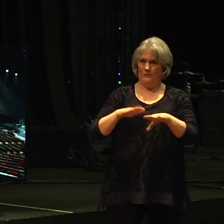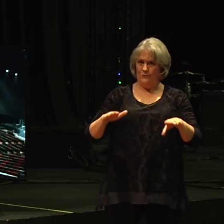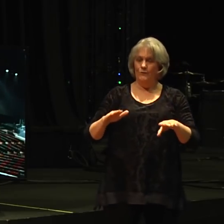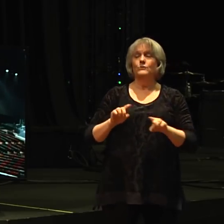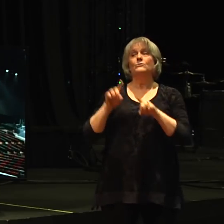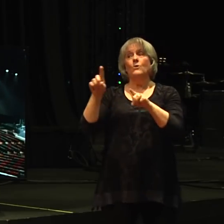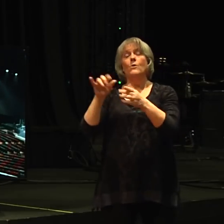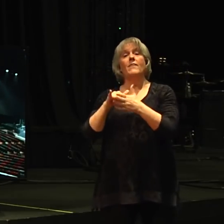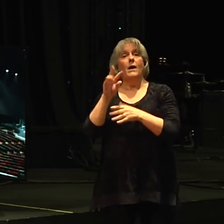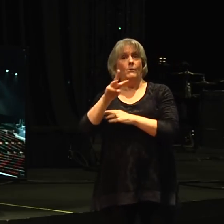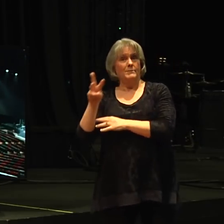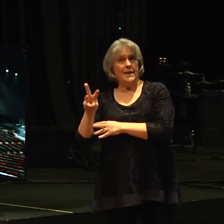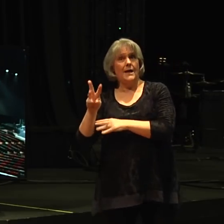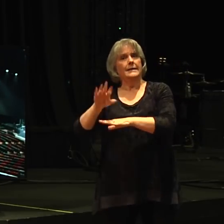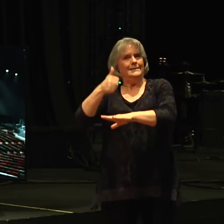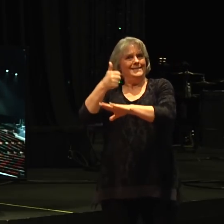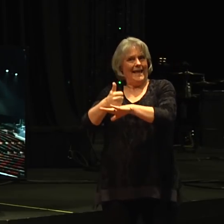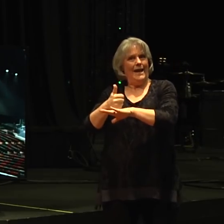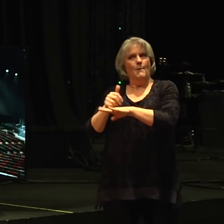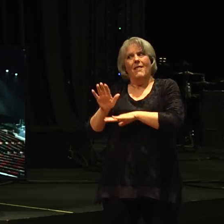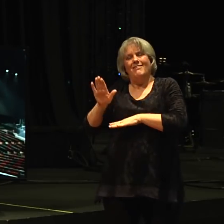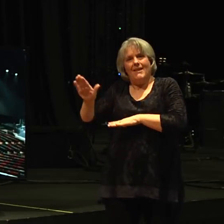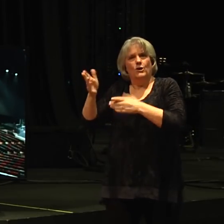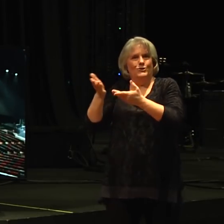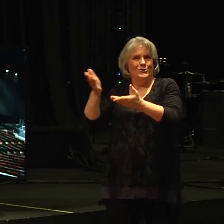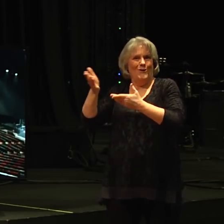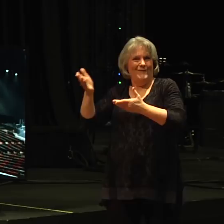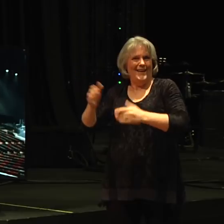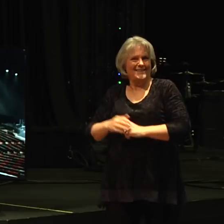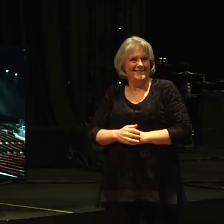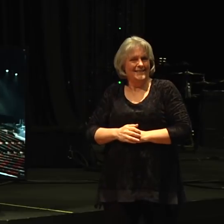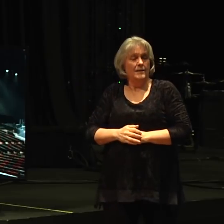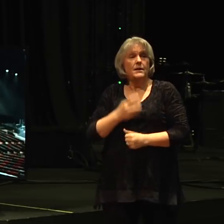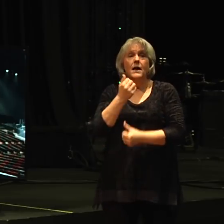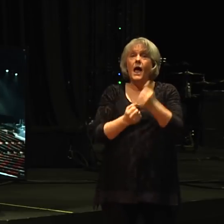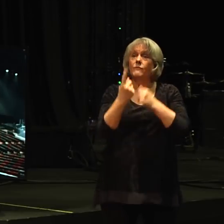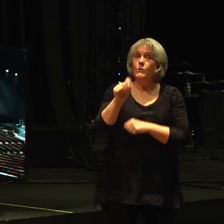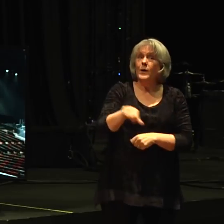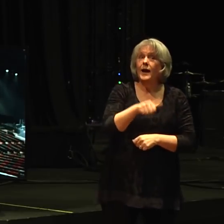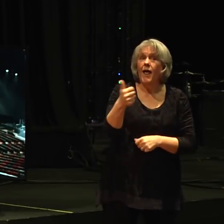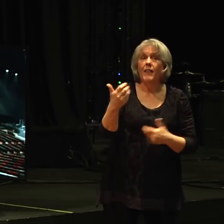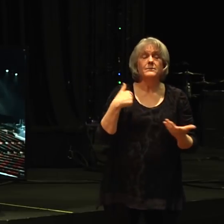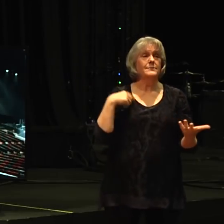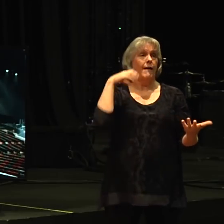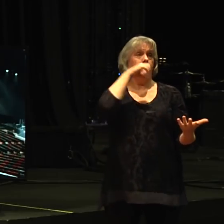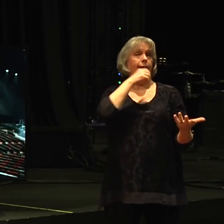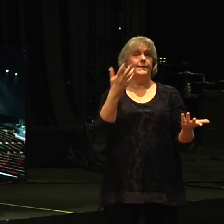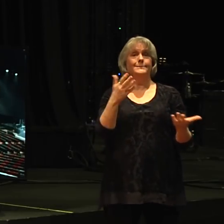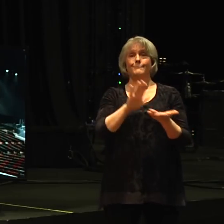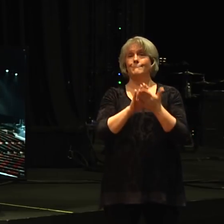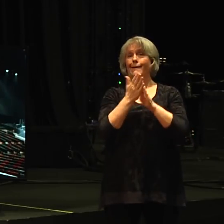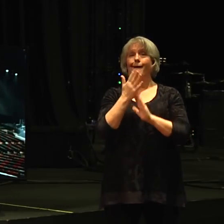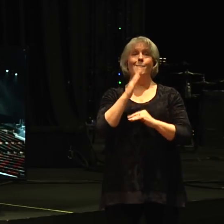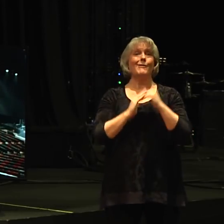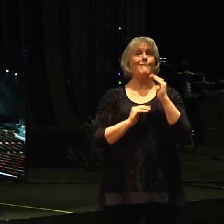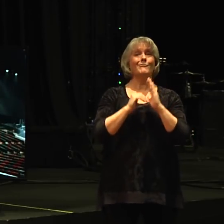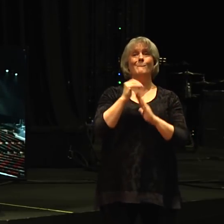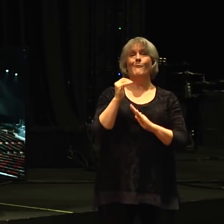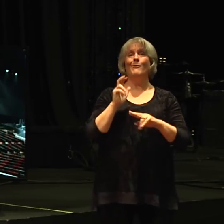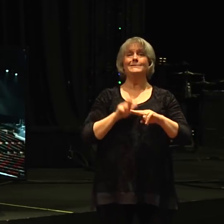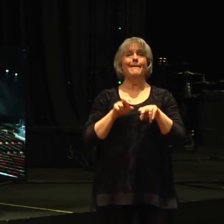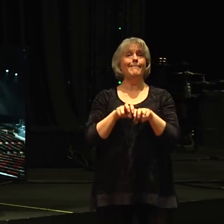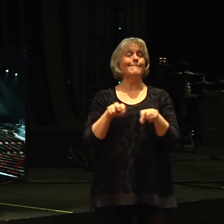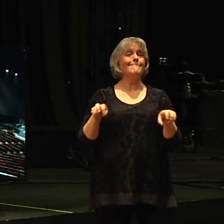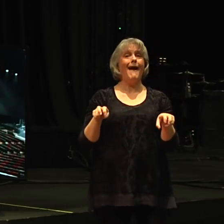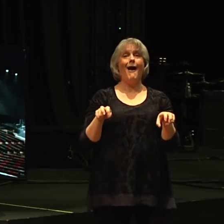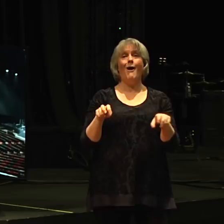to head to the website and get that Easter service going for them. But for everyone else, I guess just get comfortable on the couch, go